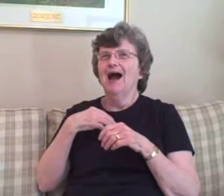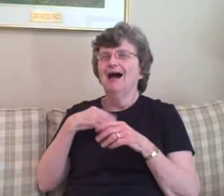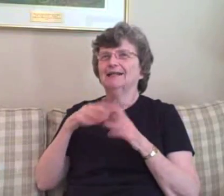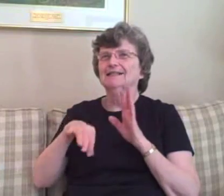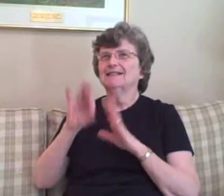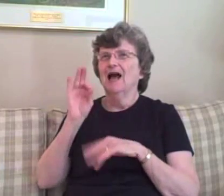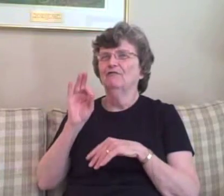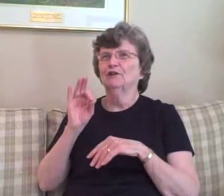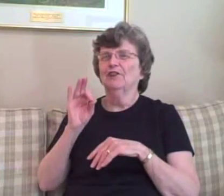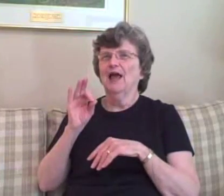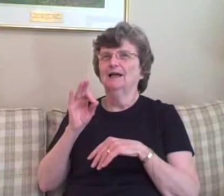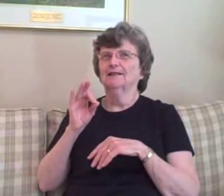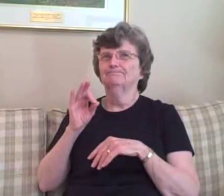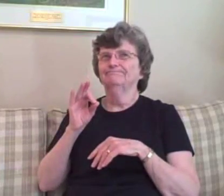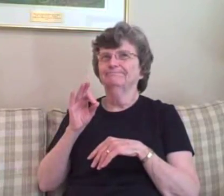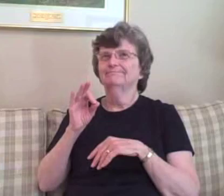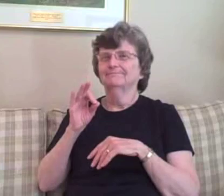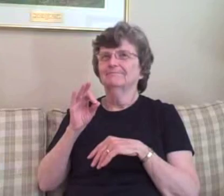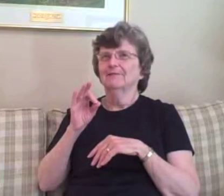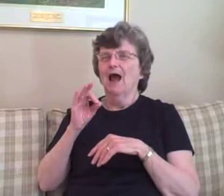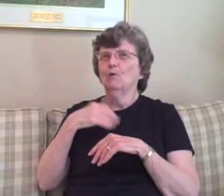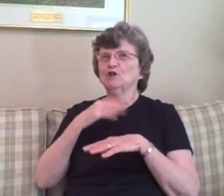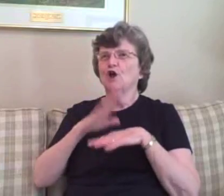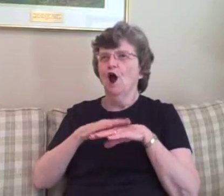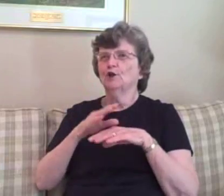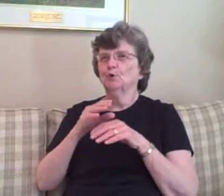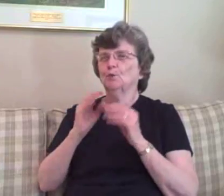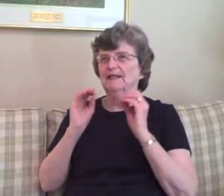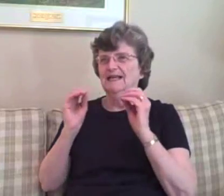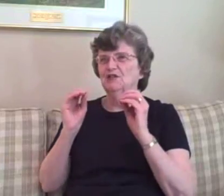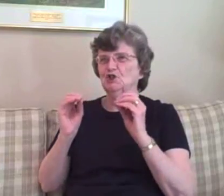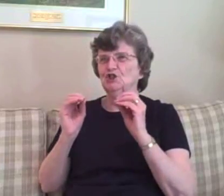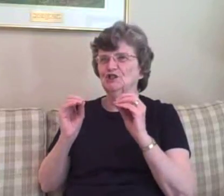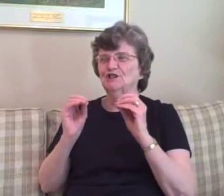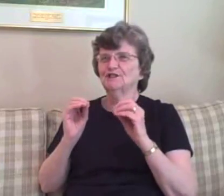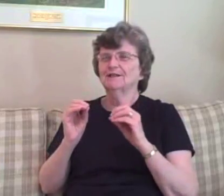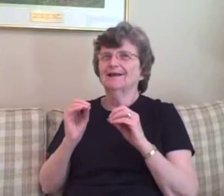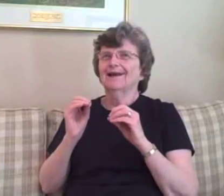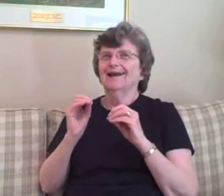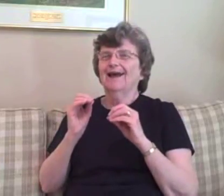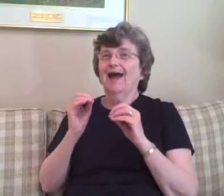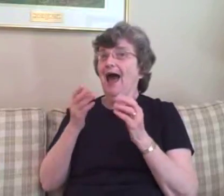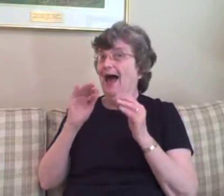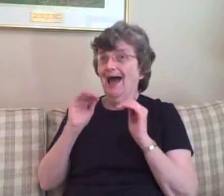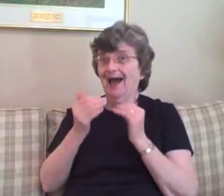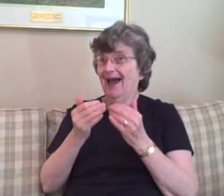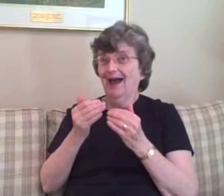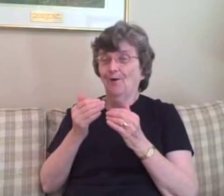Well, at first, I discovered that I was called to teach.